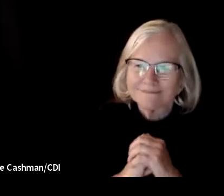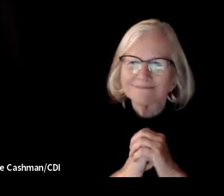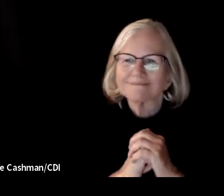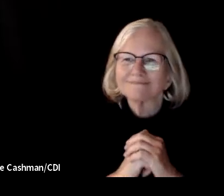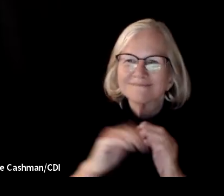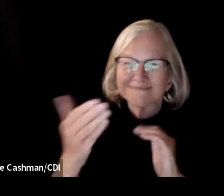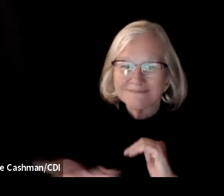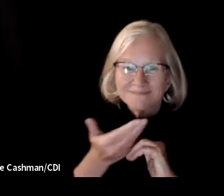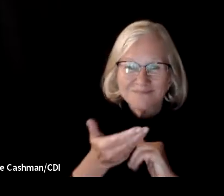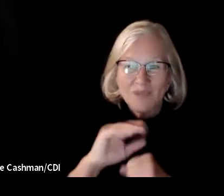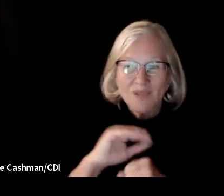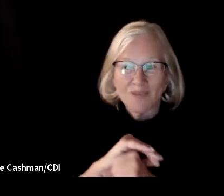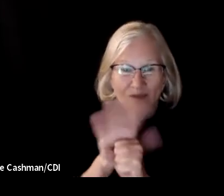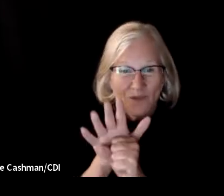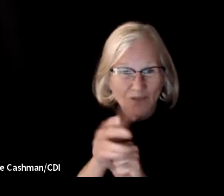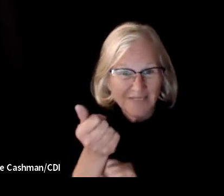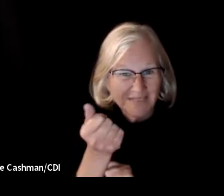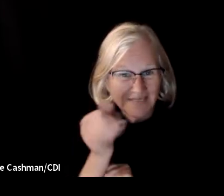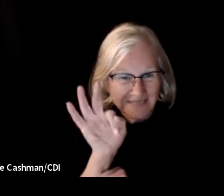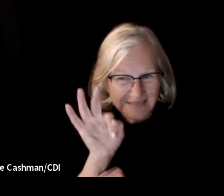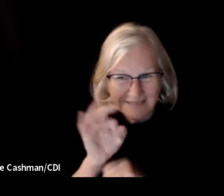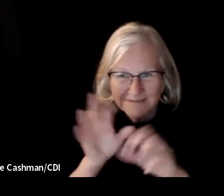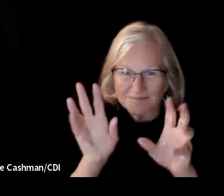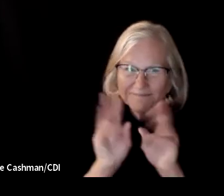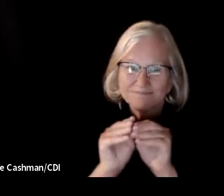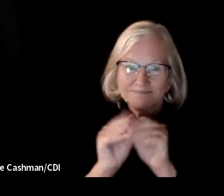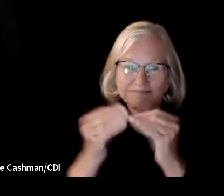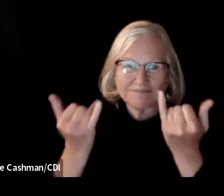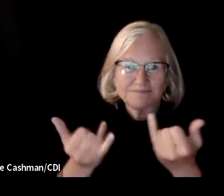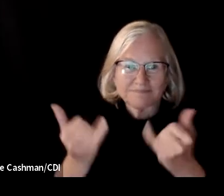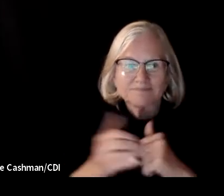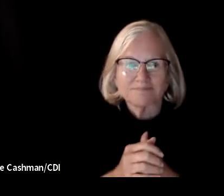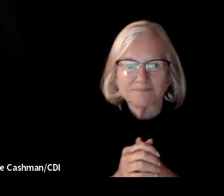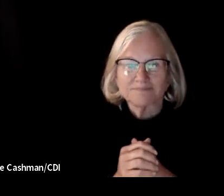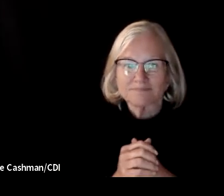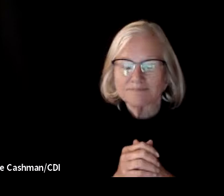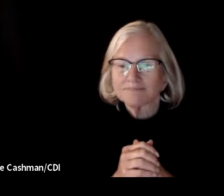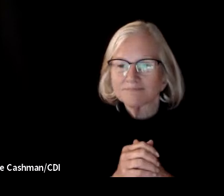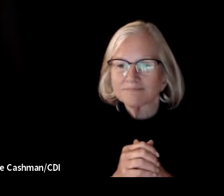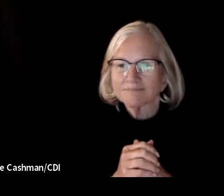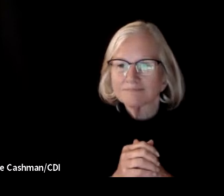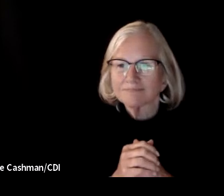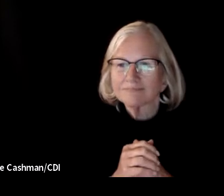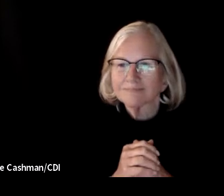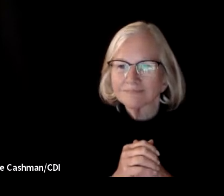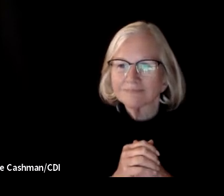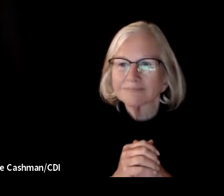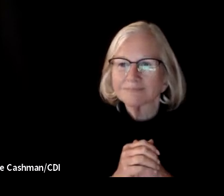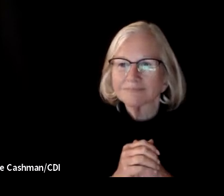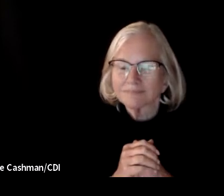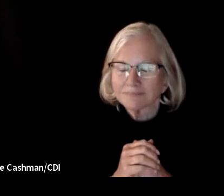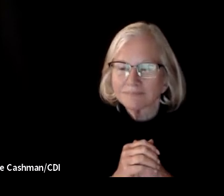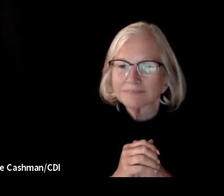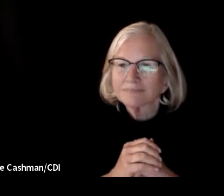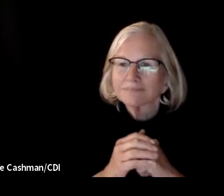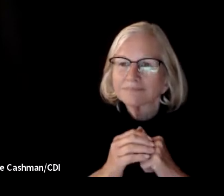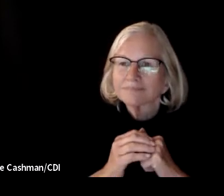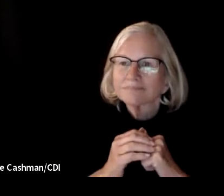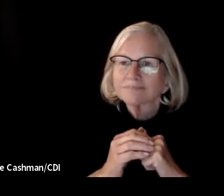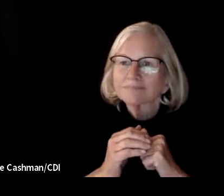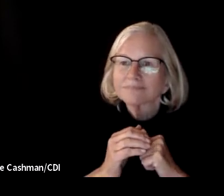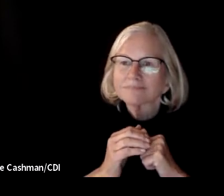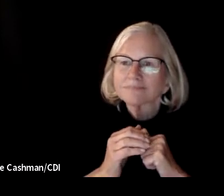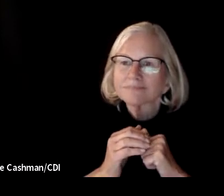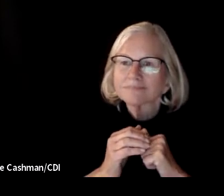Media Briefing. At this time, all participants are in the listen-only mode. After the speaker's presentation, there will be a question and